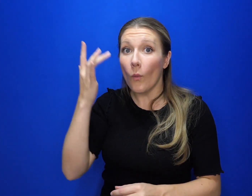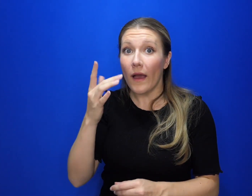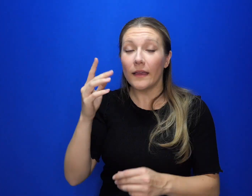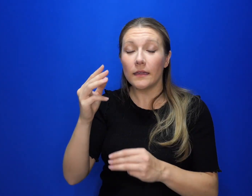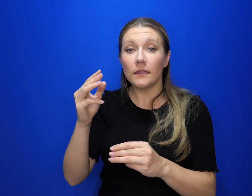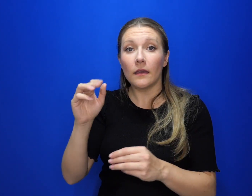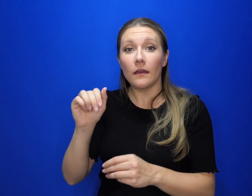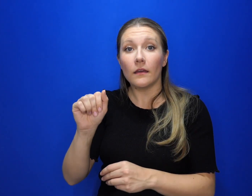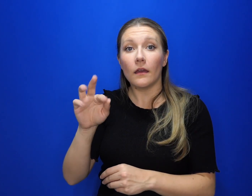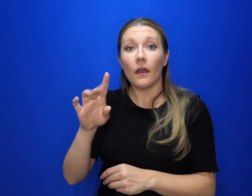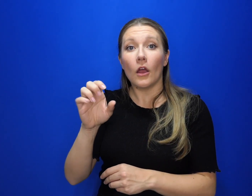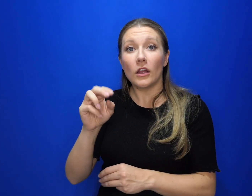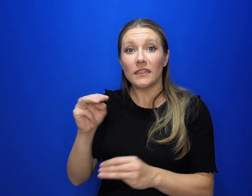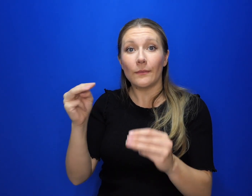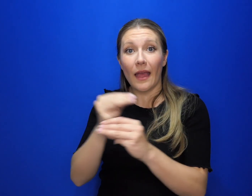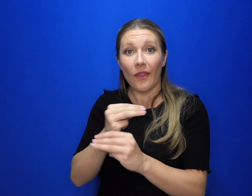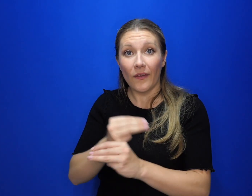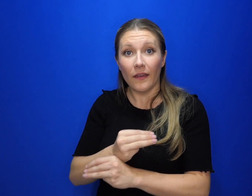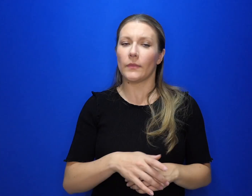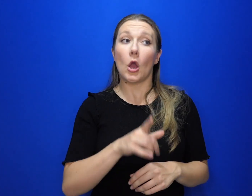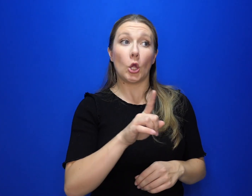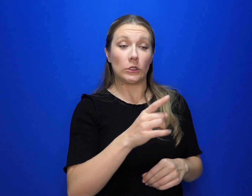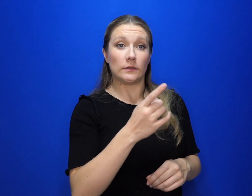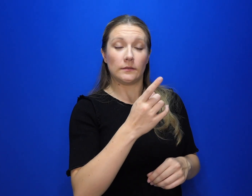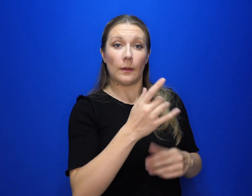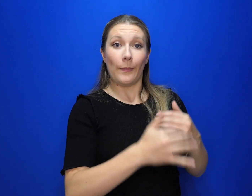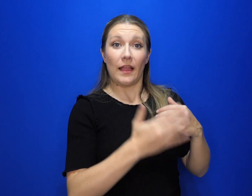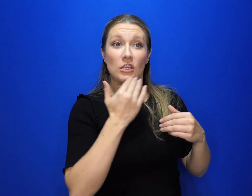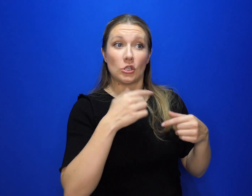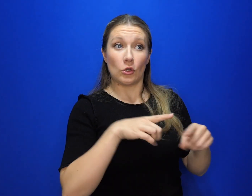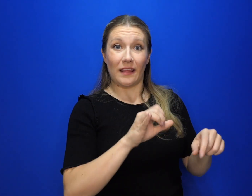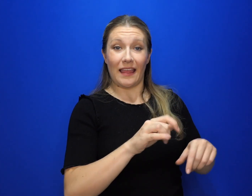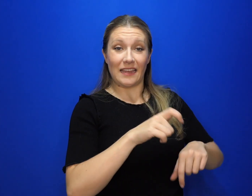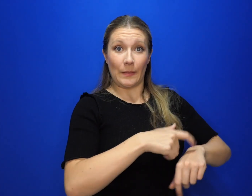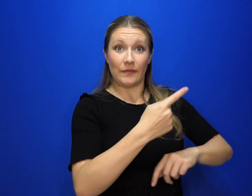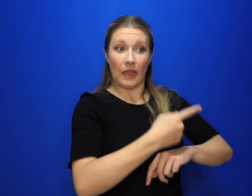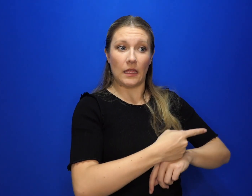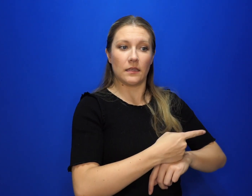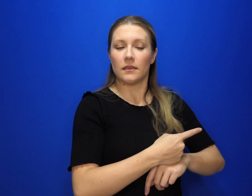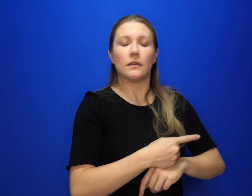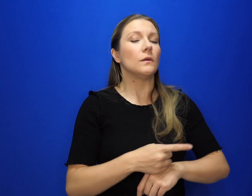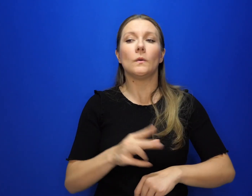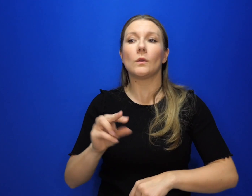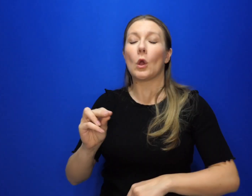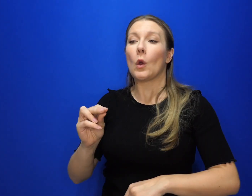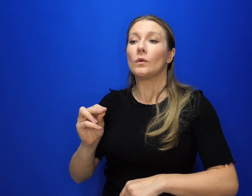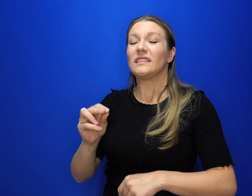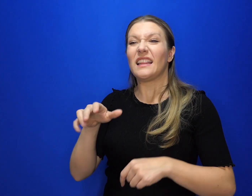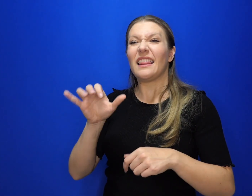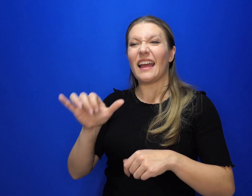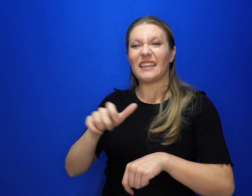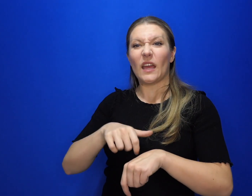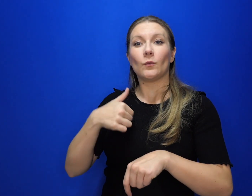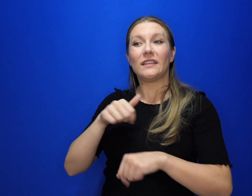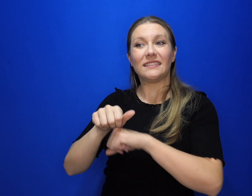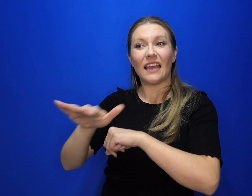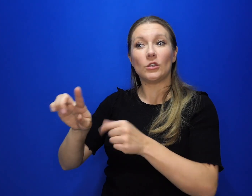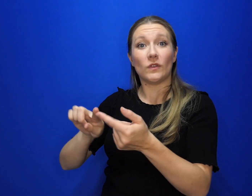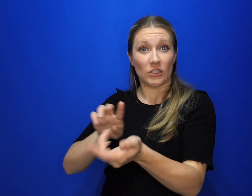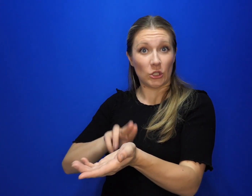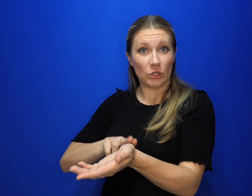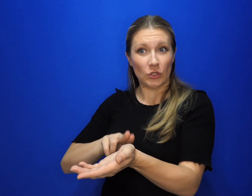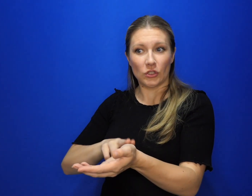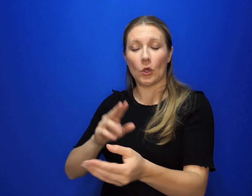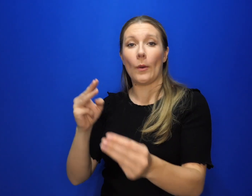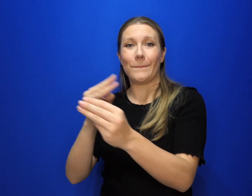math. And I said, why? It's where she is with her blood sugar at that time of day. It's when we sent her to the nurse. So the math instruction